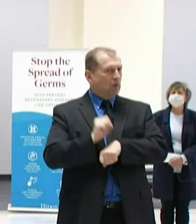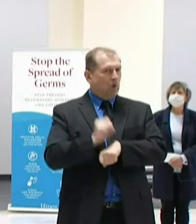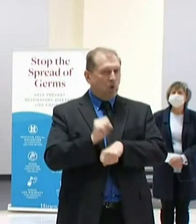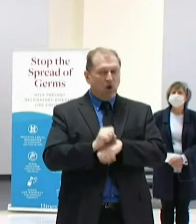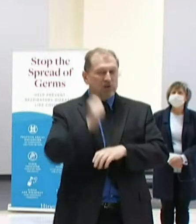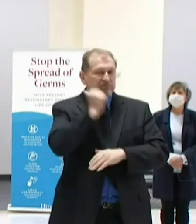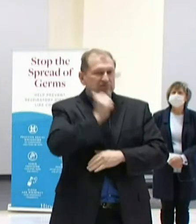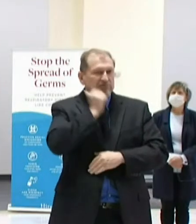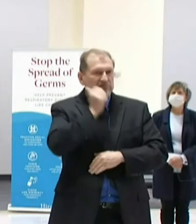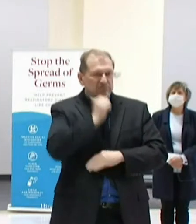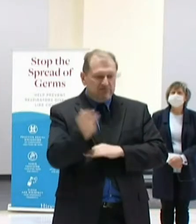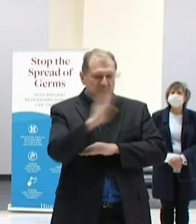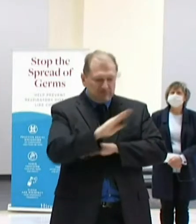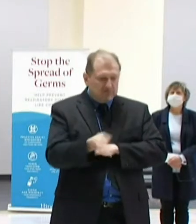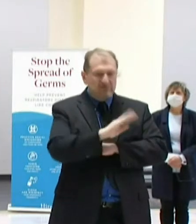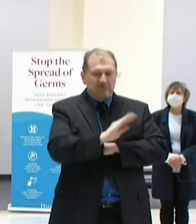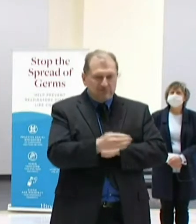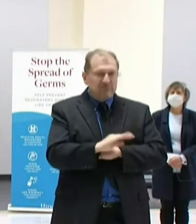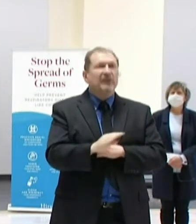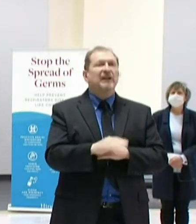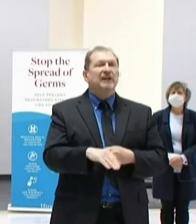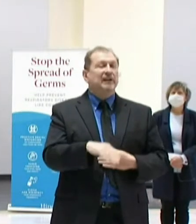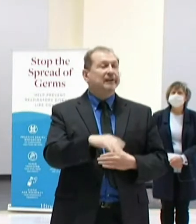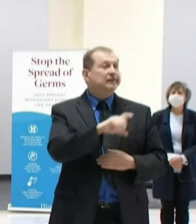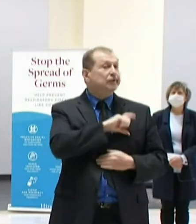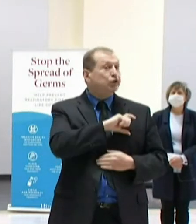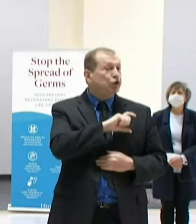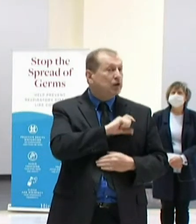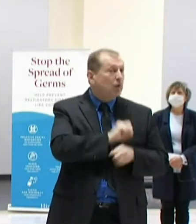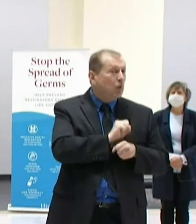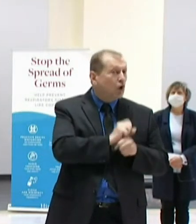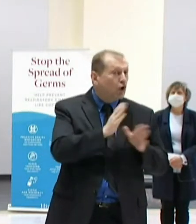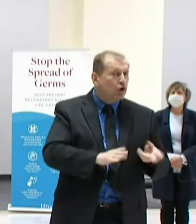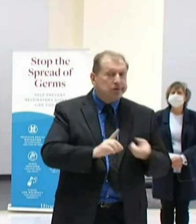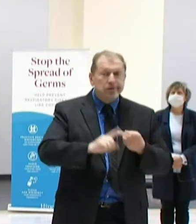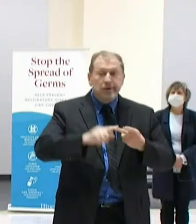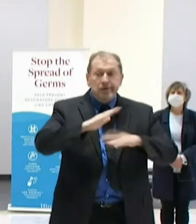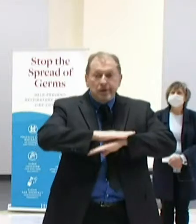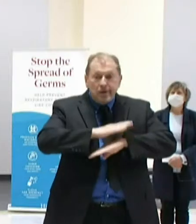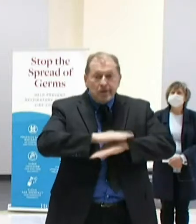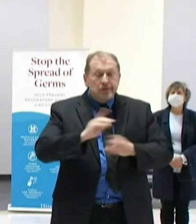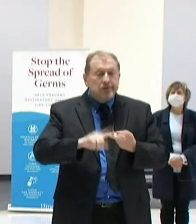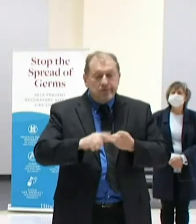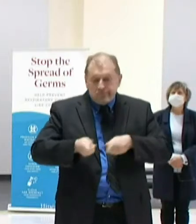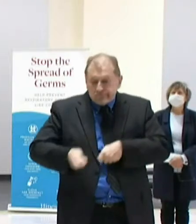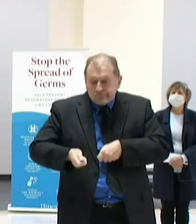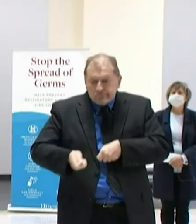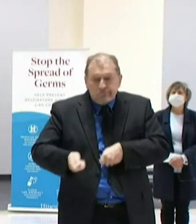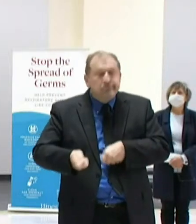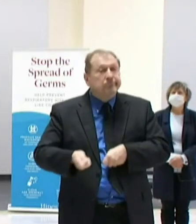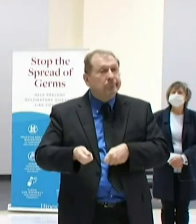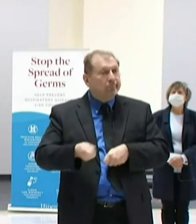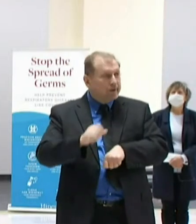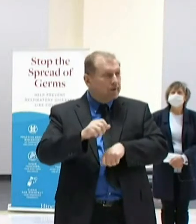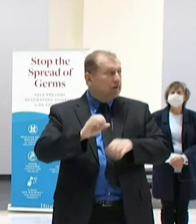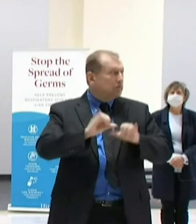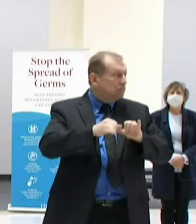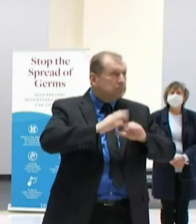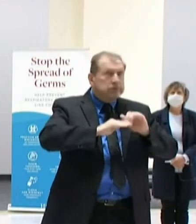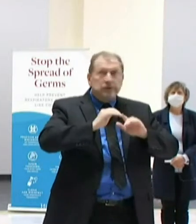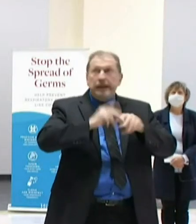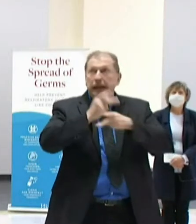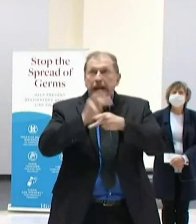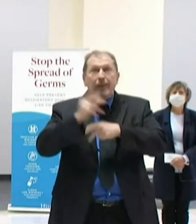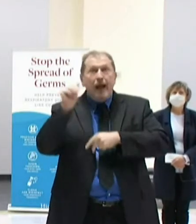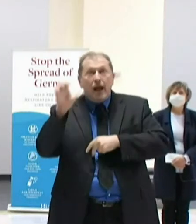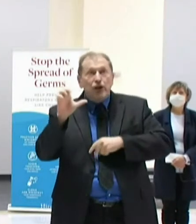entirety of the pandemic. Security workers, front desk staff, custodians, and building engineers. For